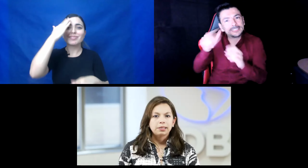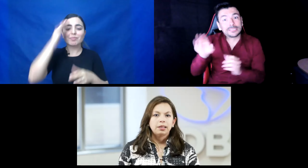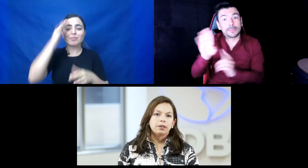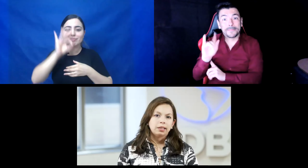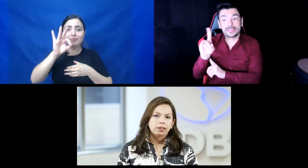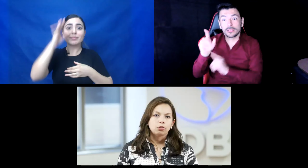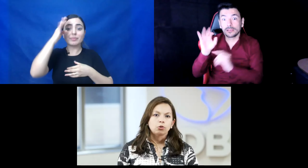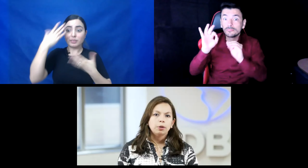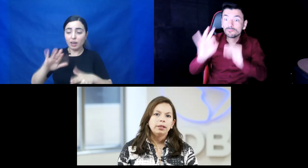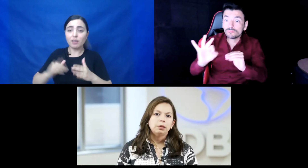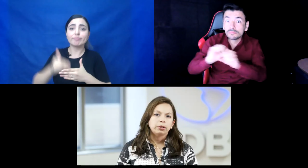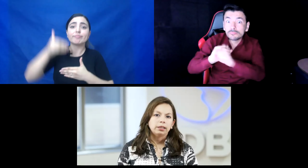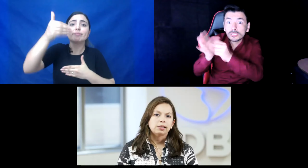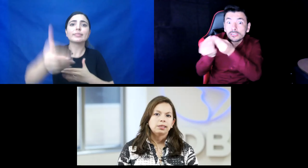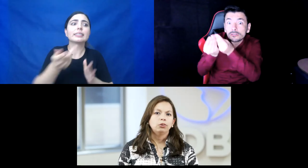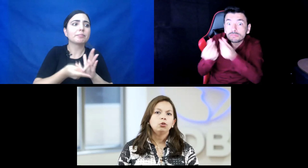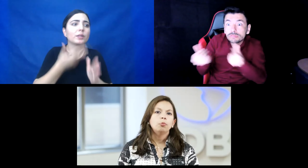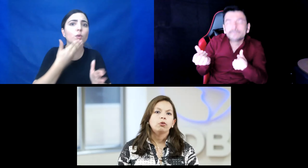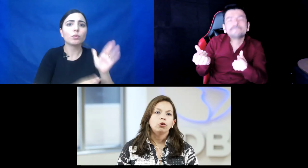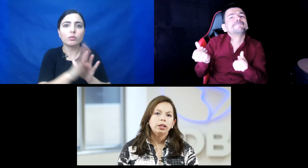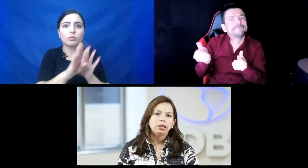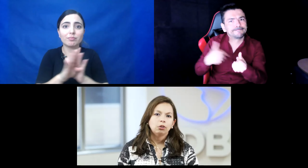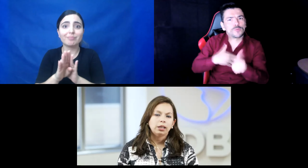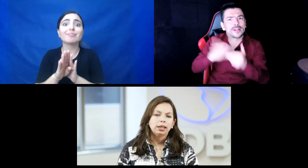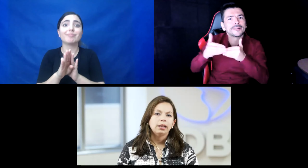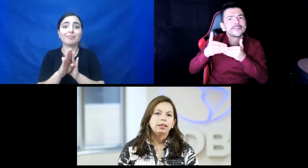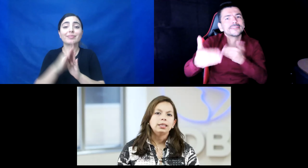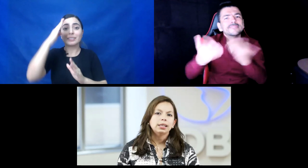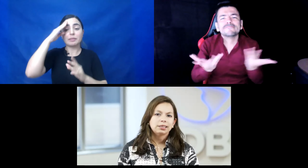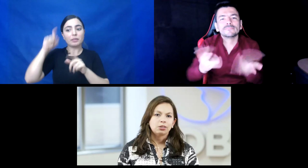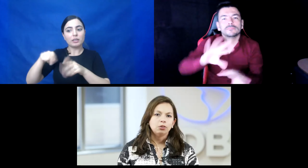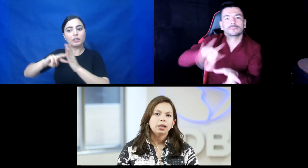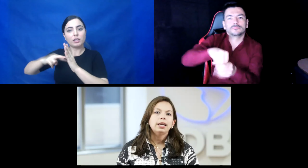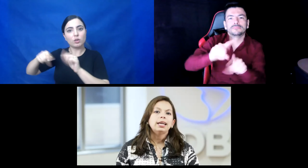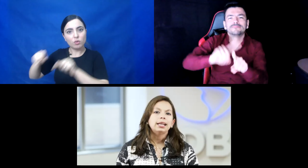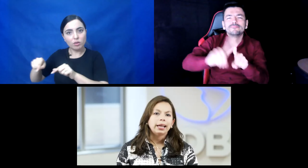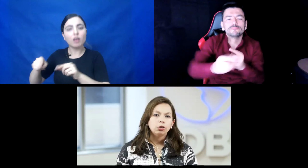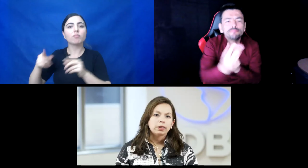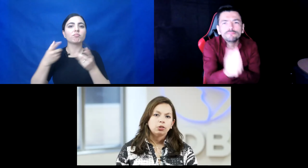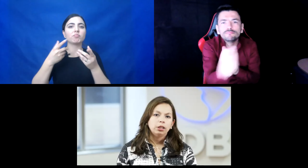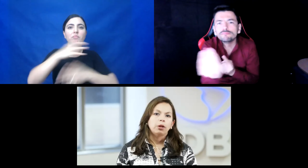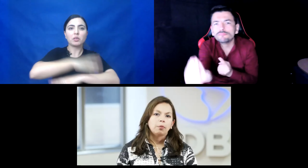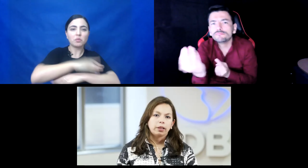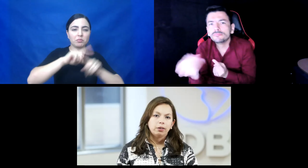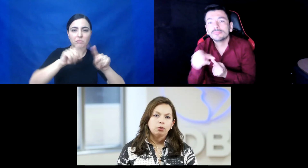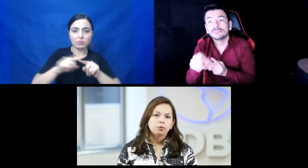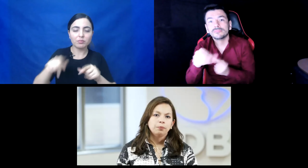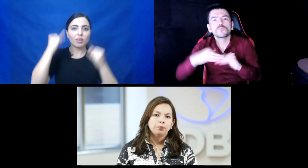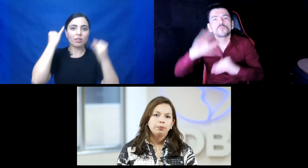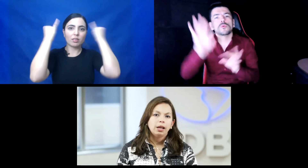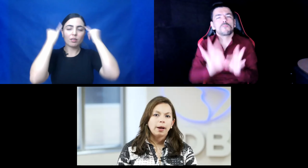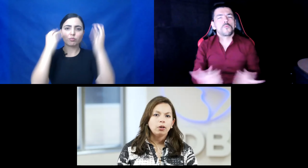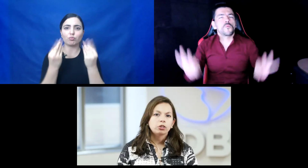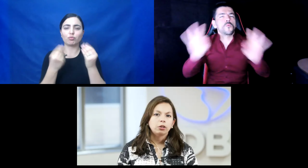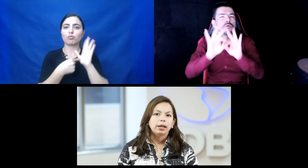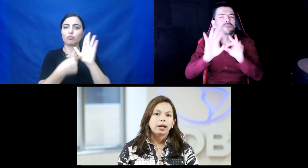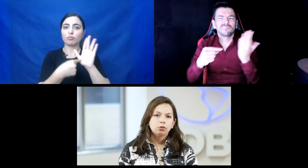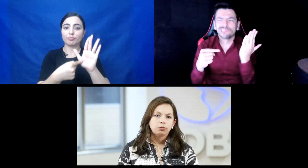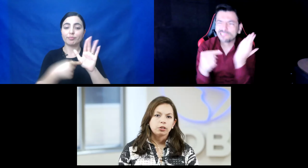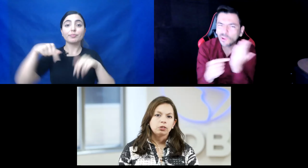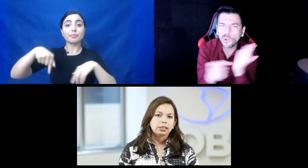pandemic includes inclusion and diversity, which are key elements, as well as the role of technology